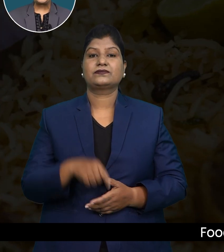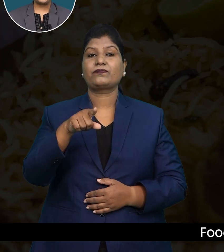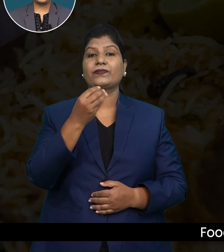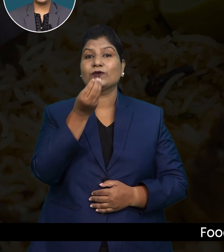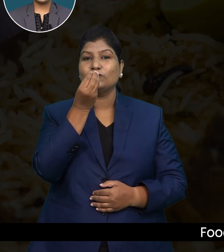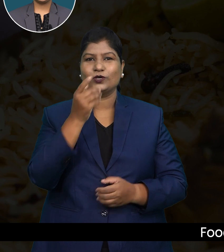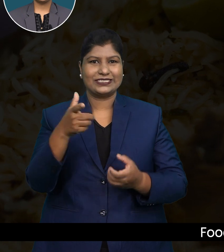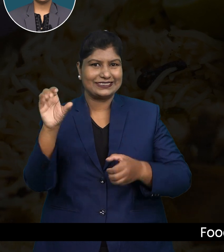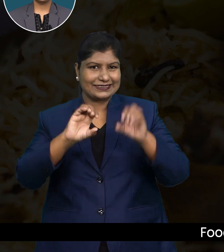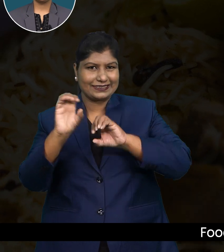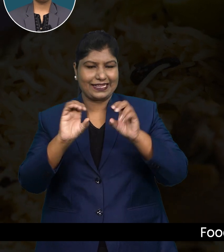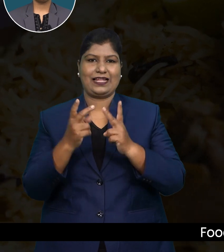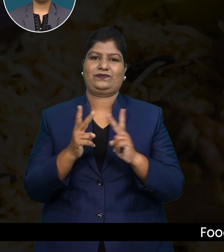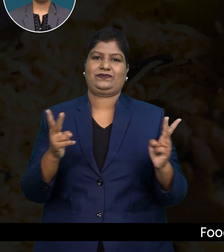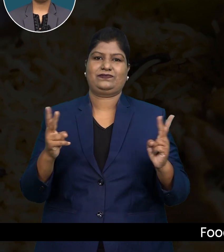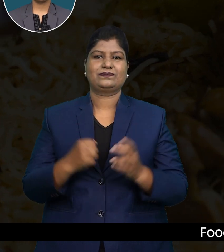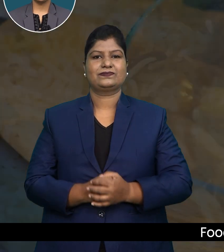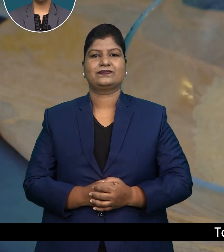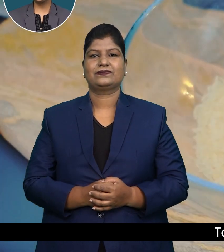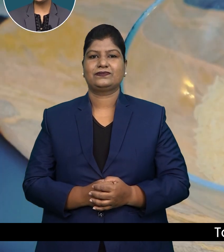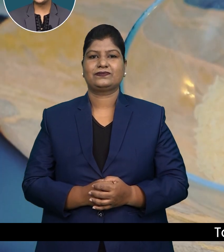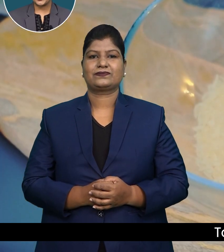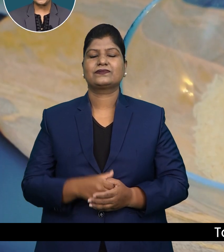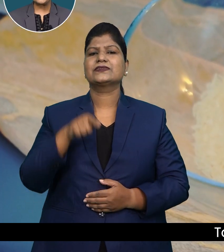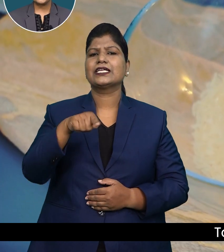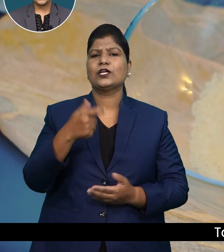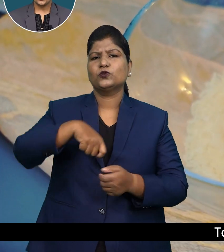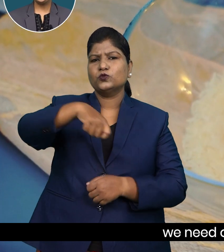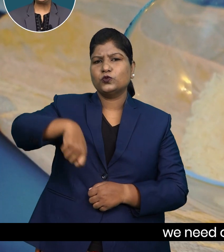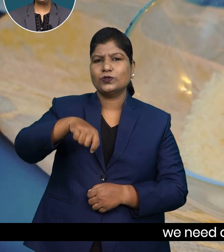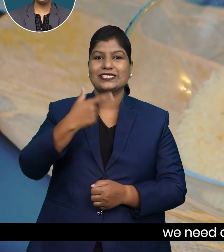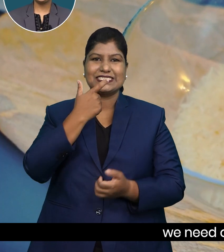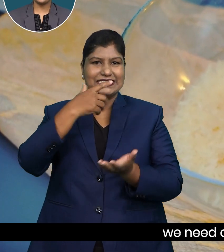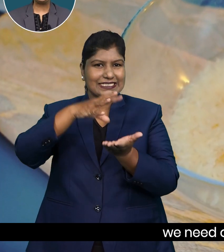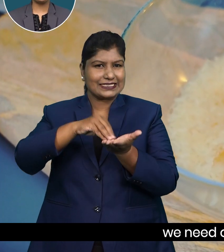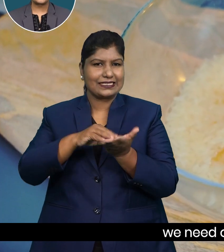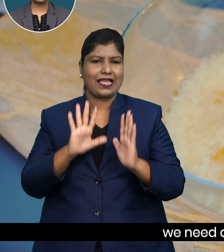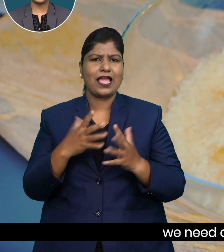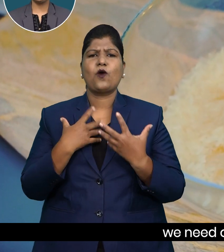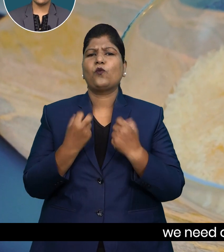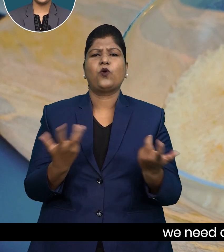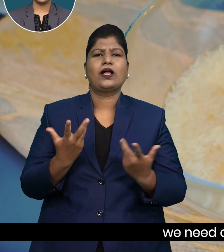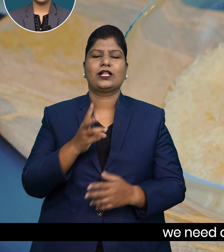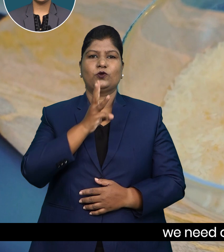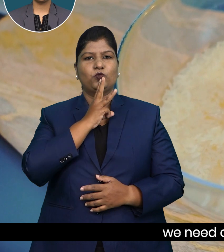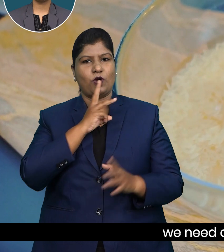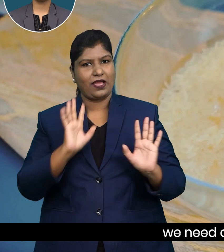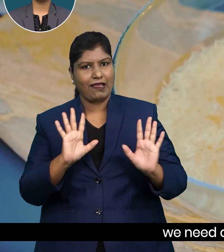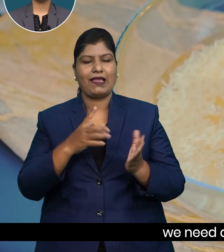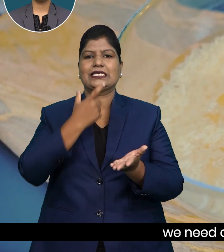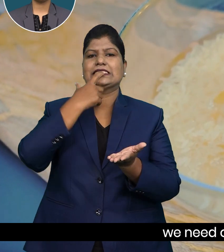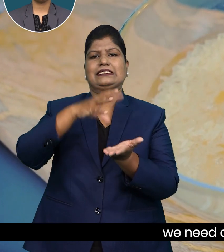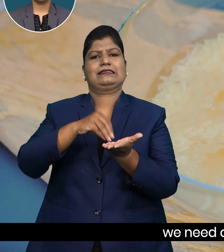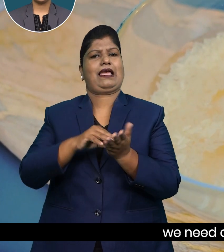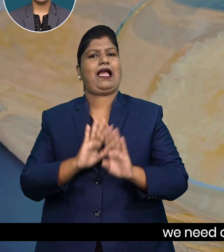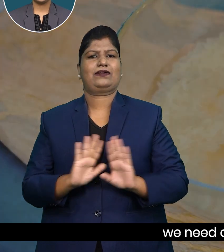Food ingredients. To cook rice, we need only rice and water.